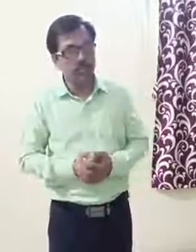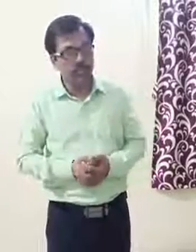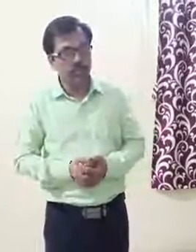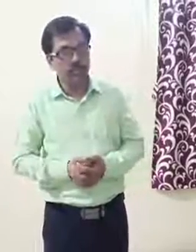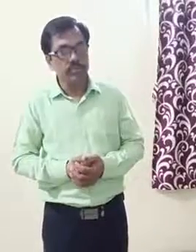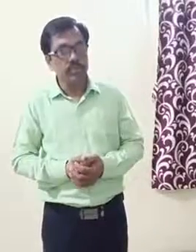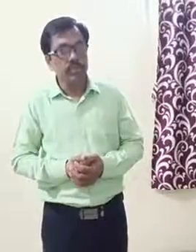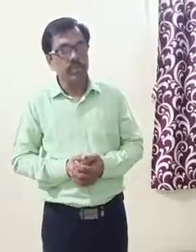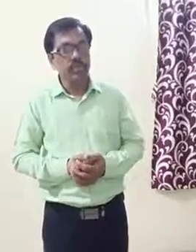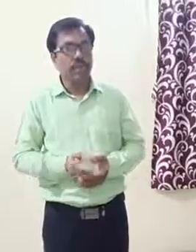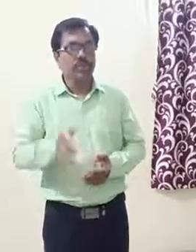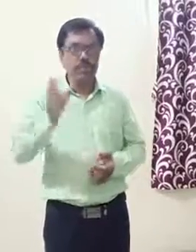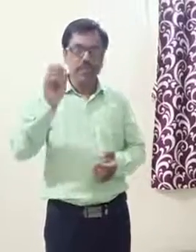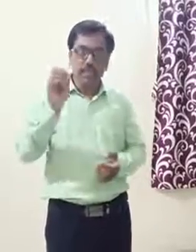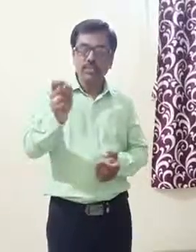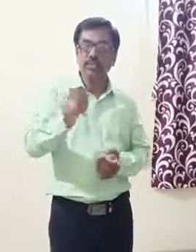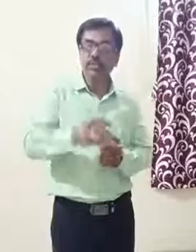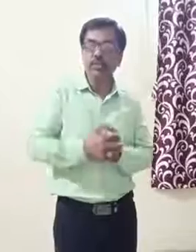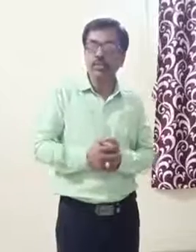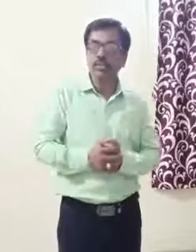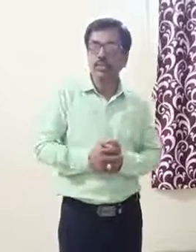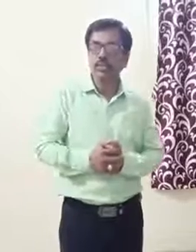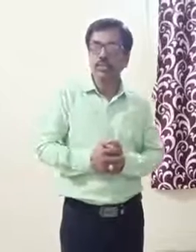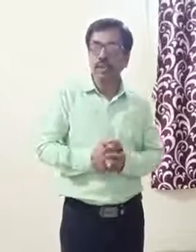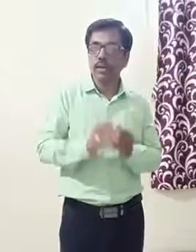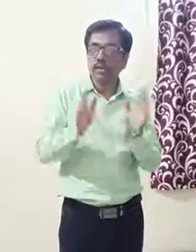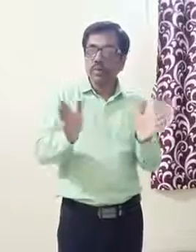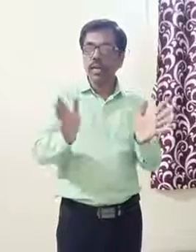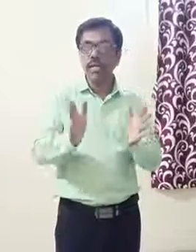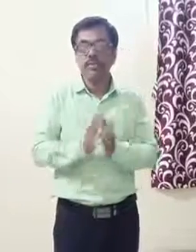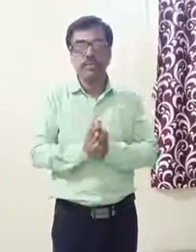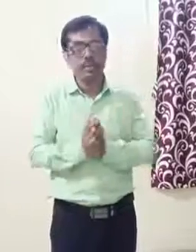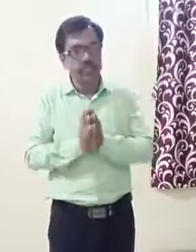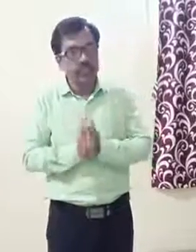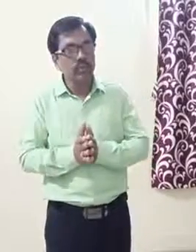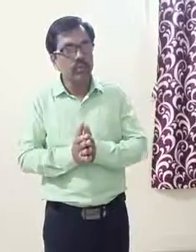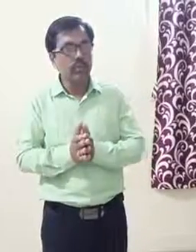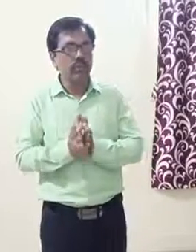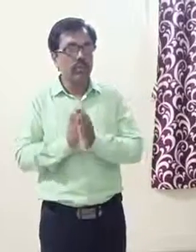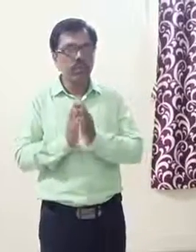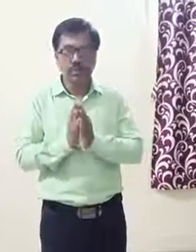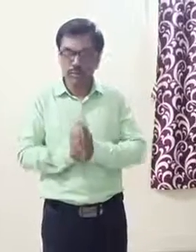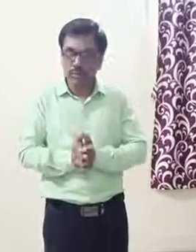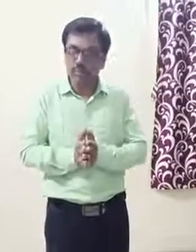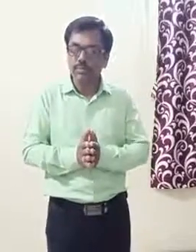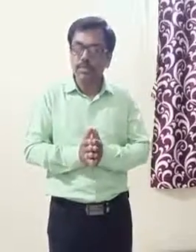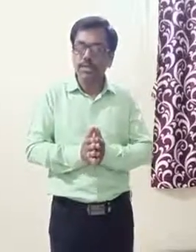people, and his reforms are known as the Civil Code of 1804,